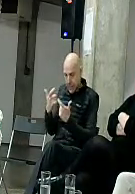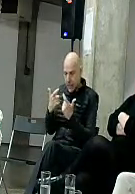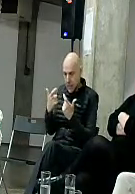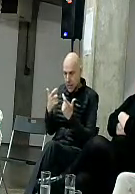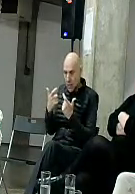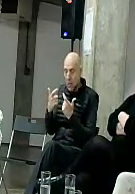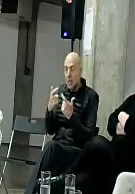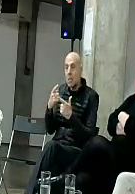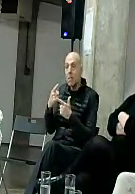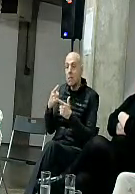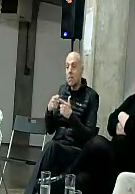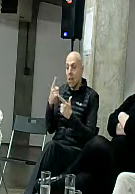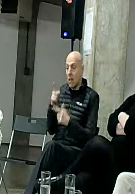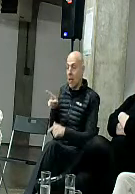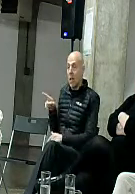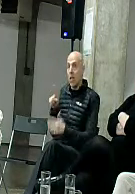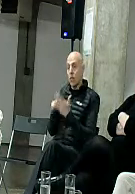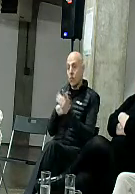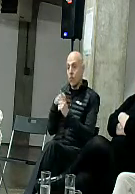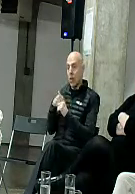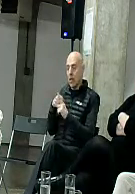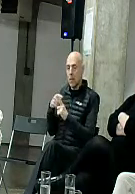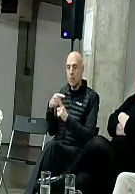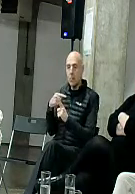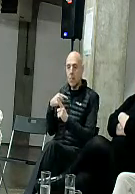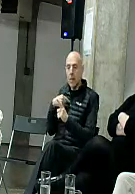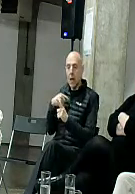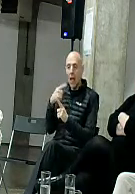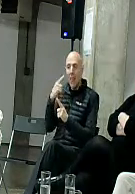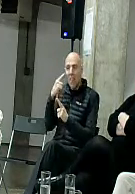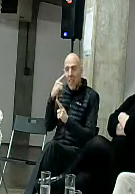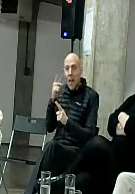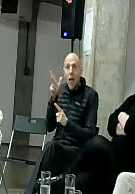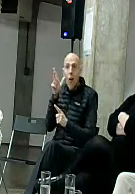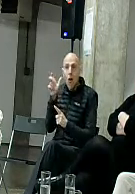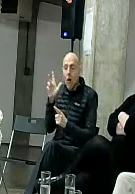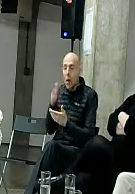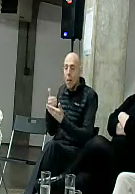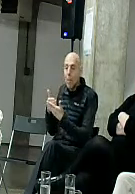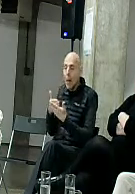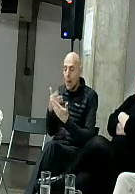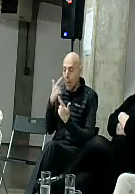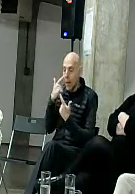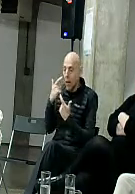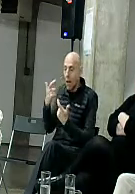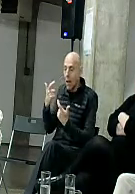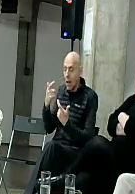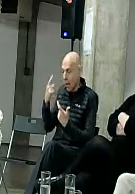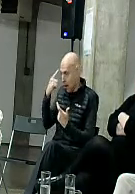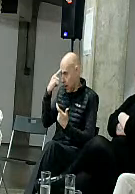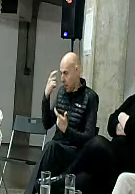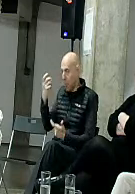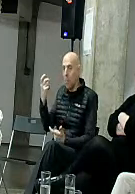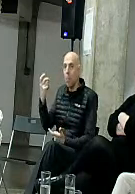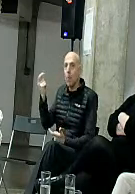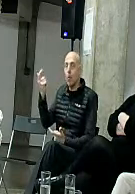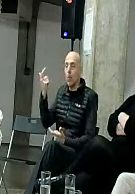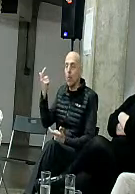he suddenly, I think he heard a baby crying, and it triggered him to go into